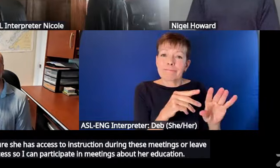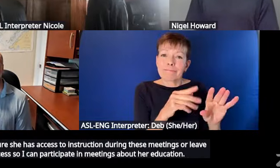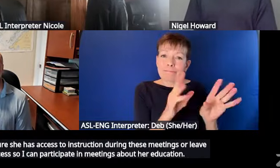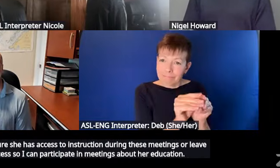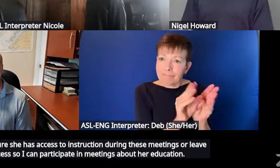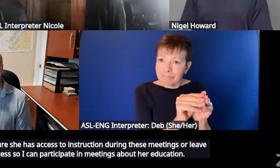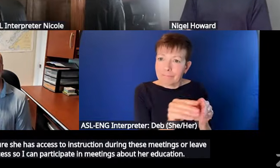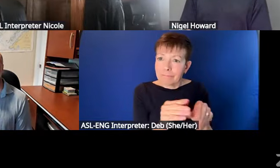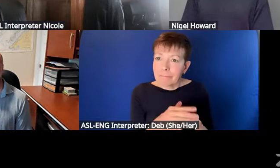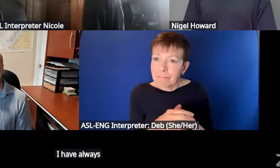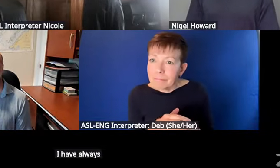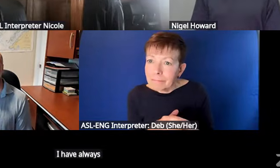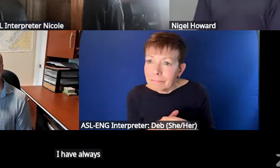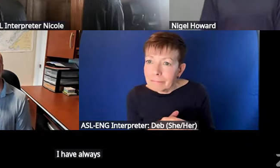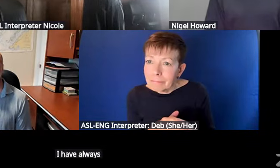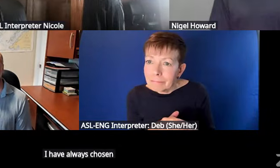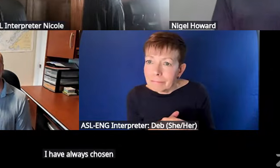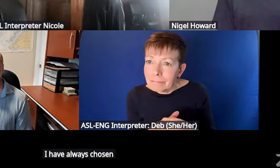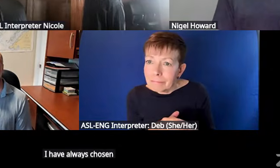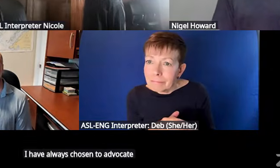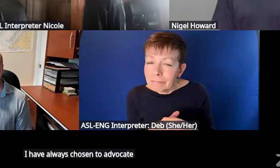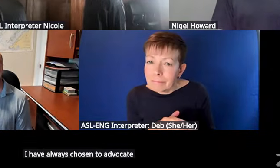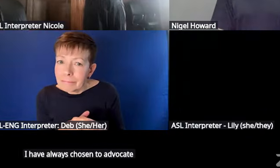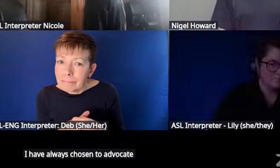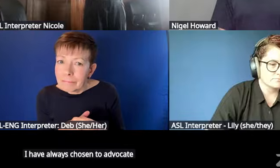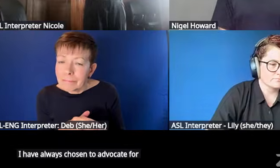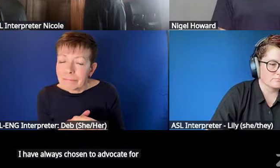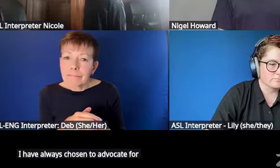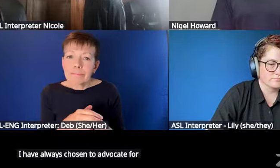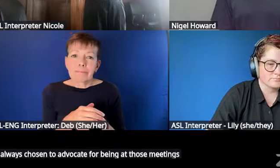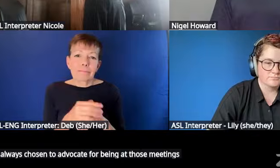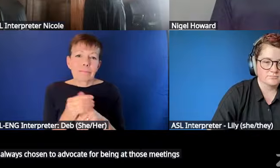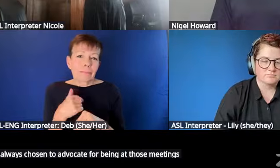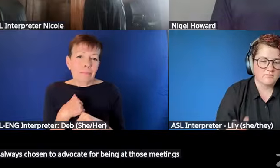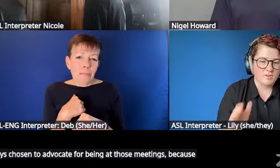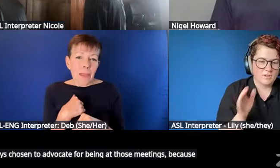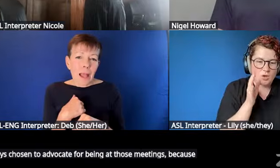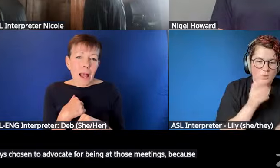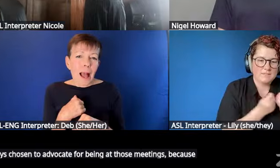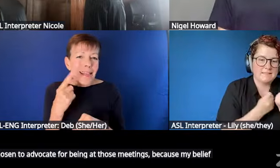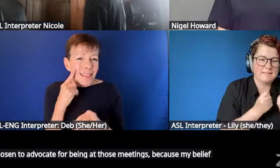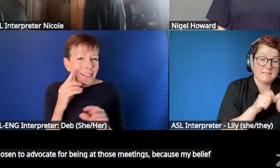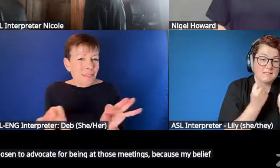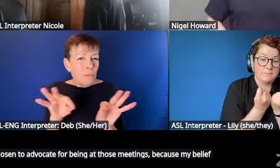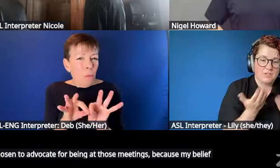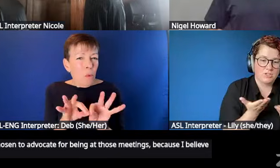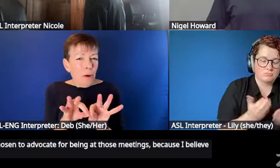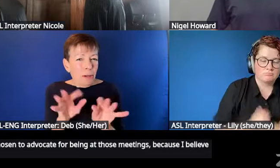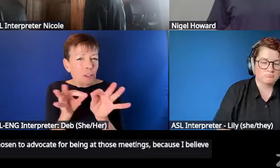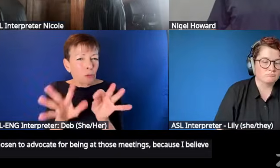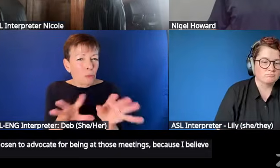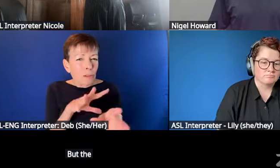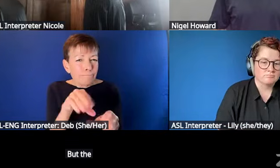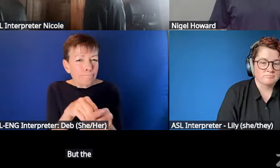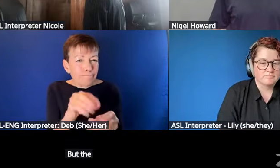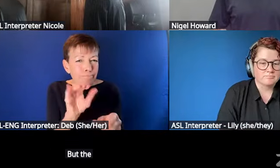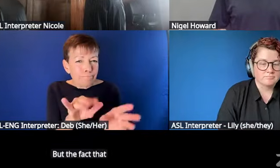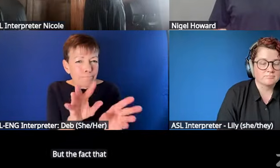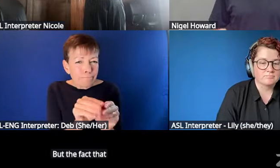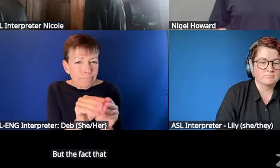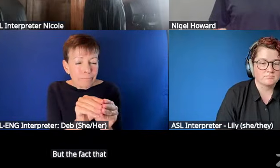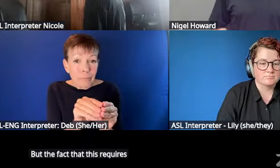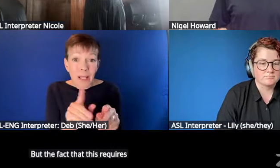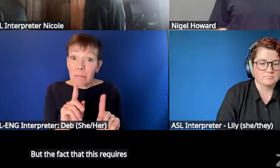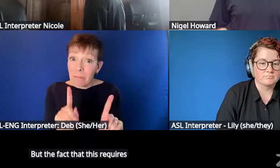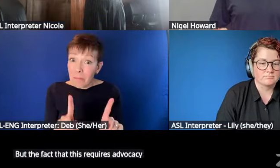I have always chosen to advocate for being at those meetings because I believe it is important. But the fact that this requires